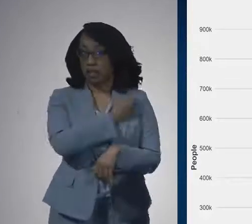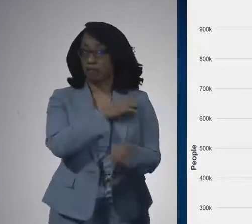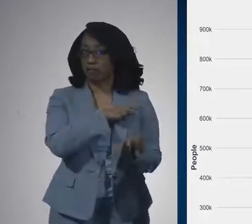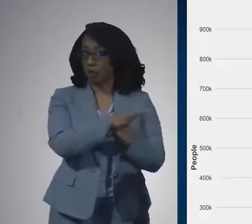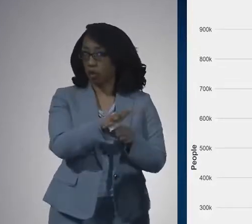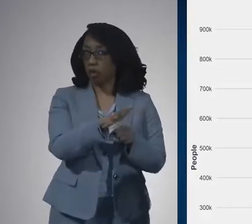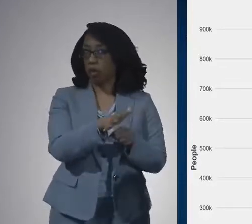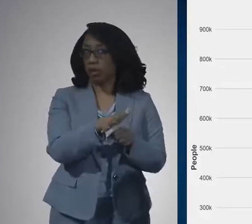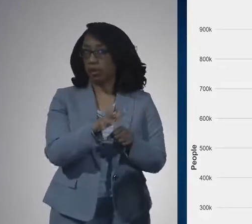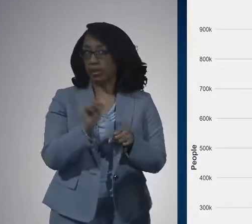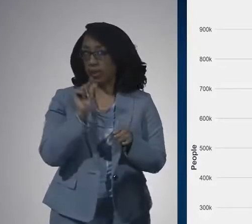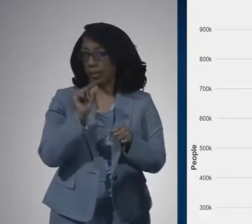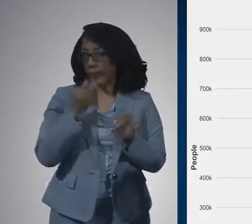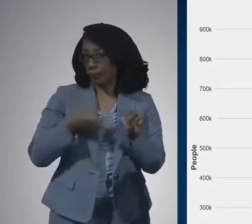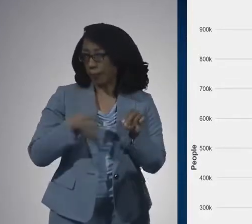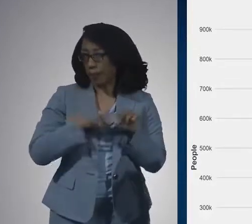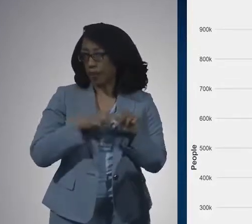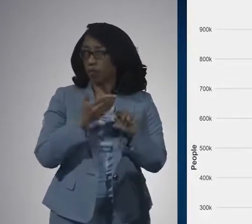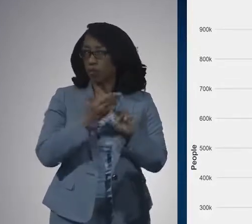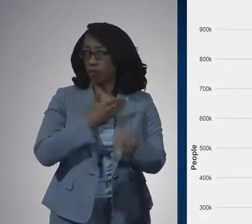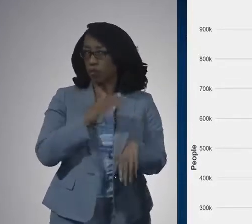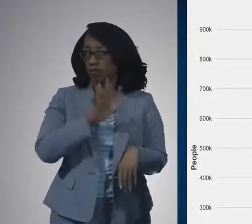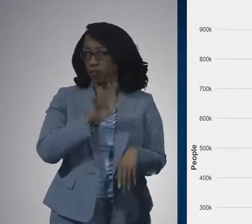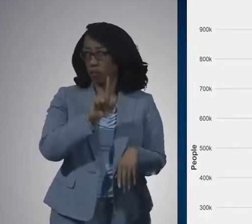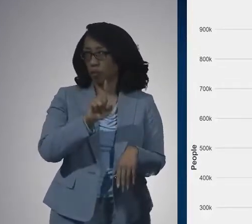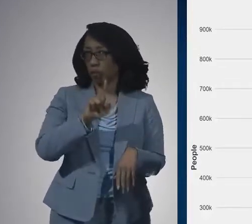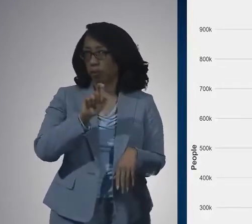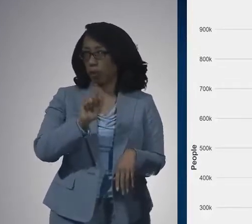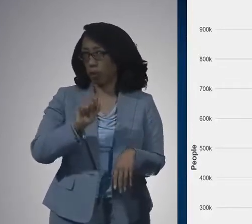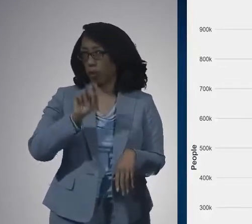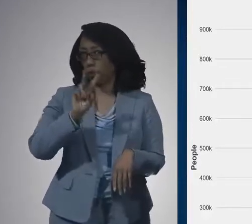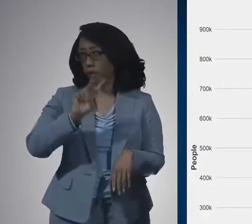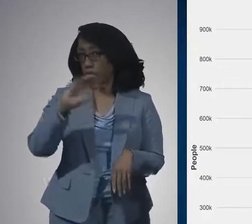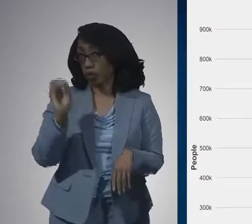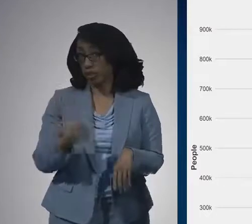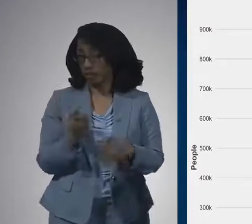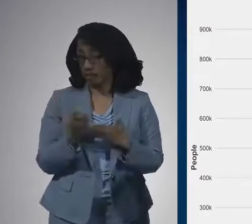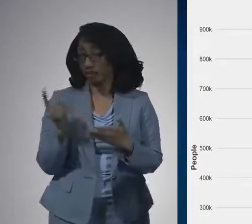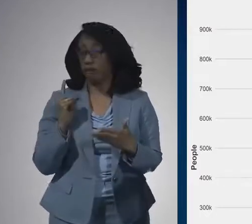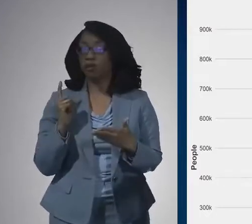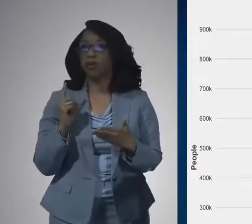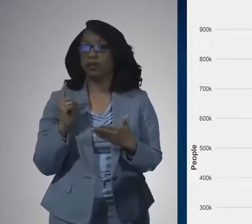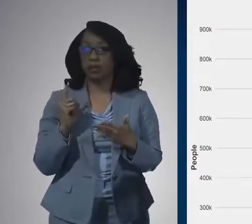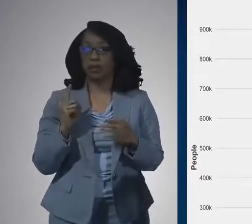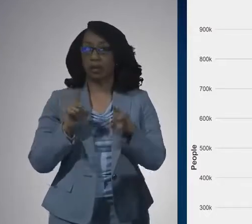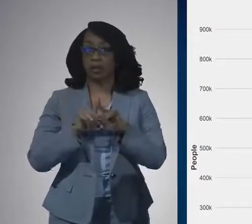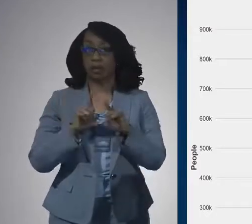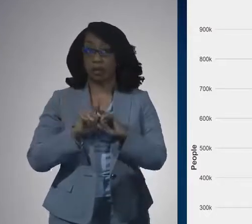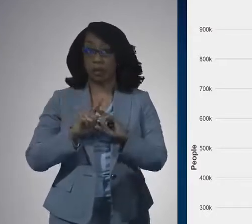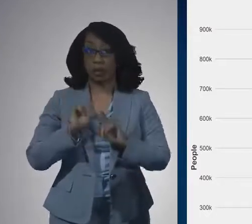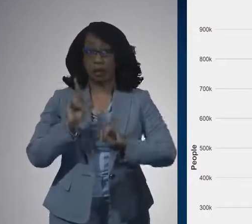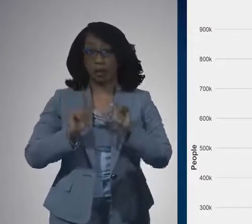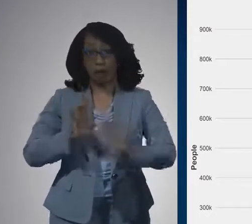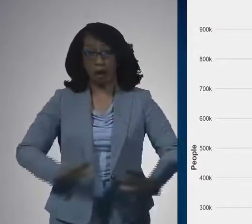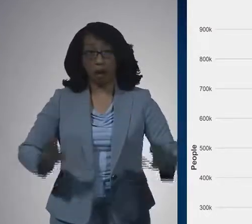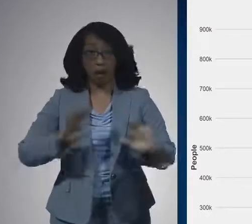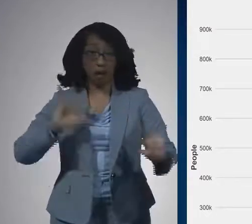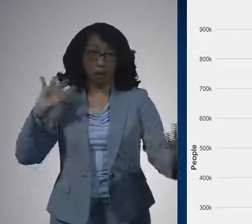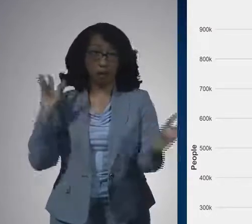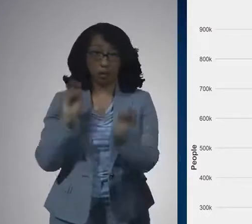slight uptick from 51.2% last week. And if you take into account the total population,